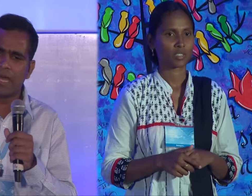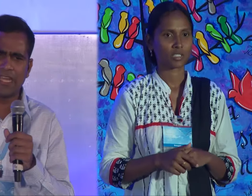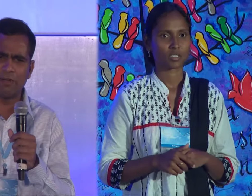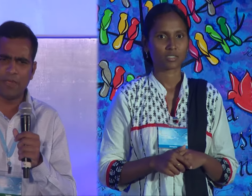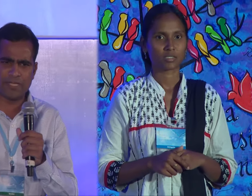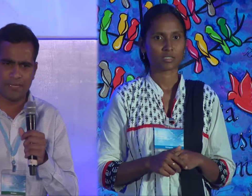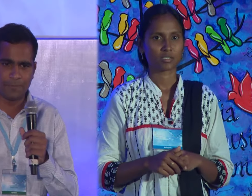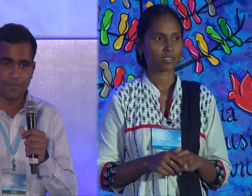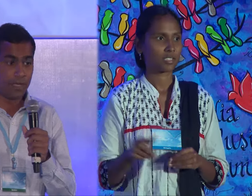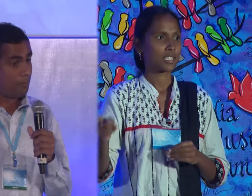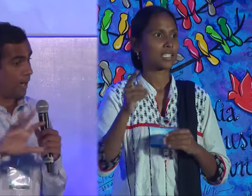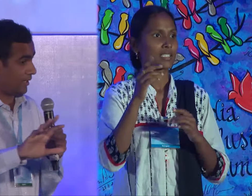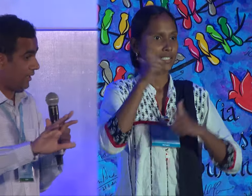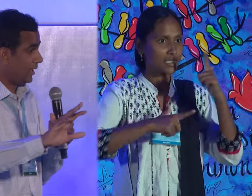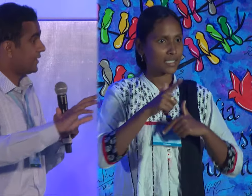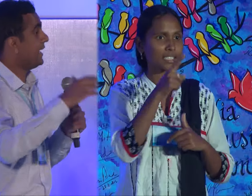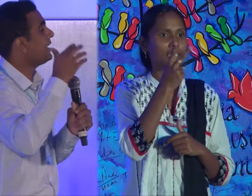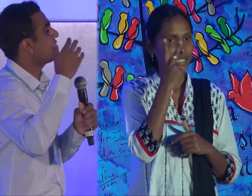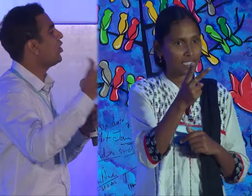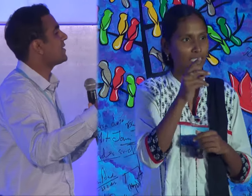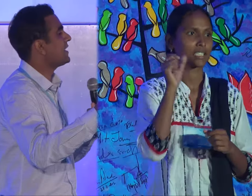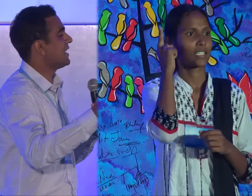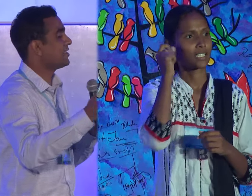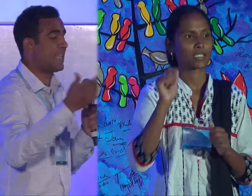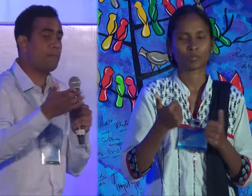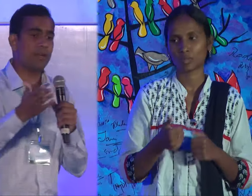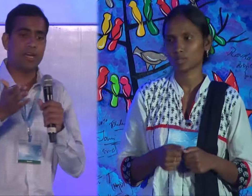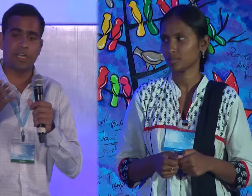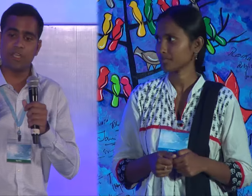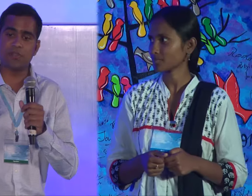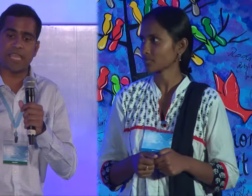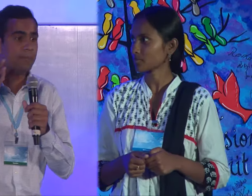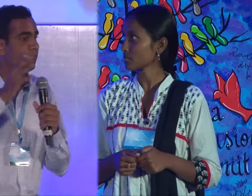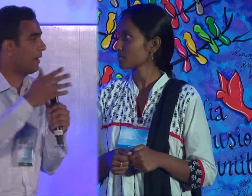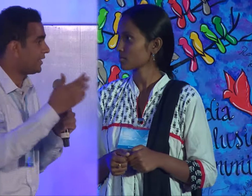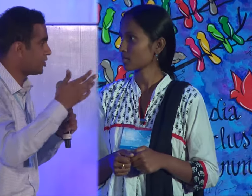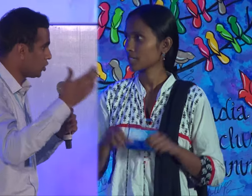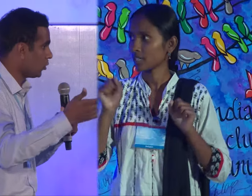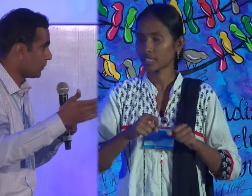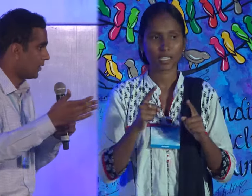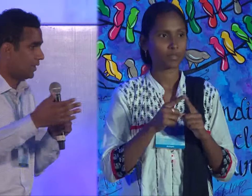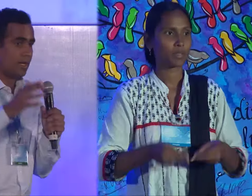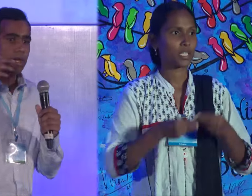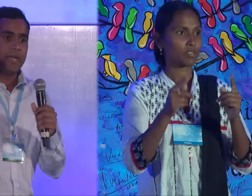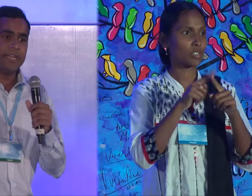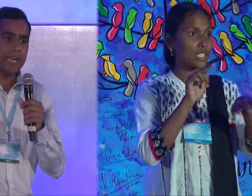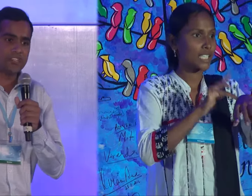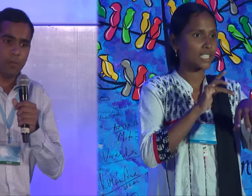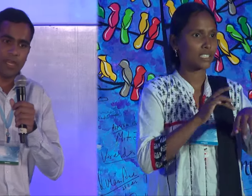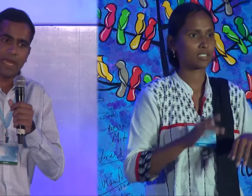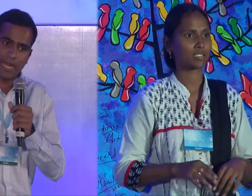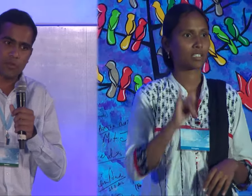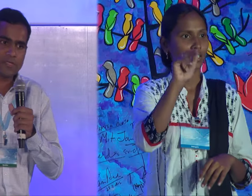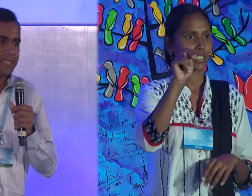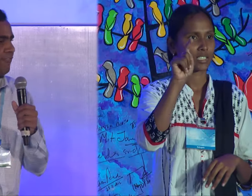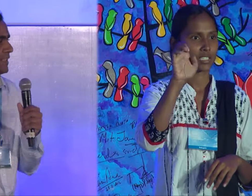foul are given by whistle. But the international law says that the same cues can be given by touch too. International